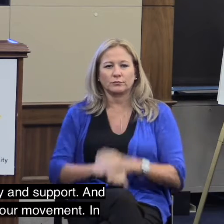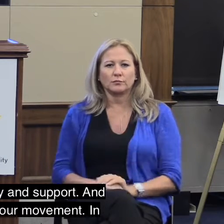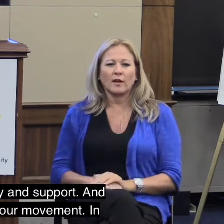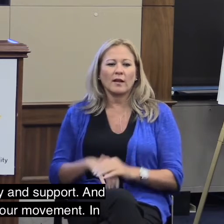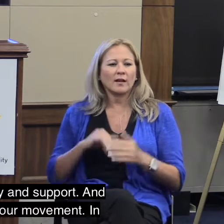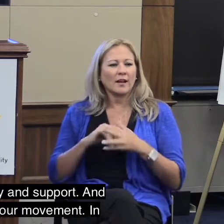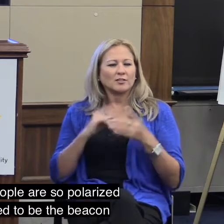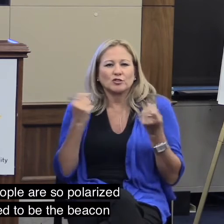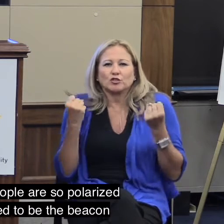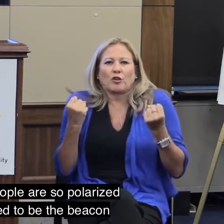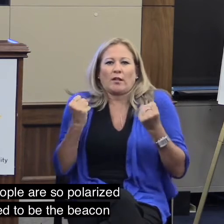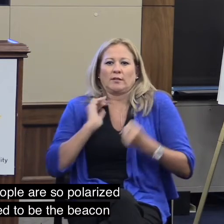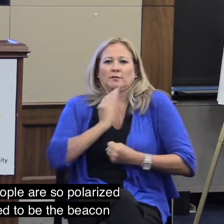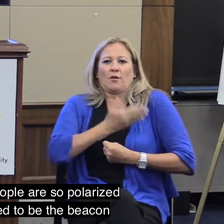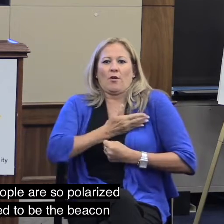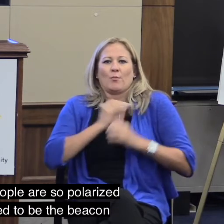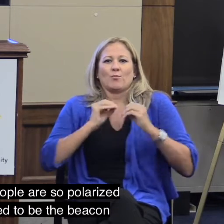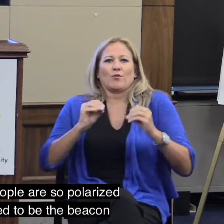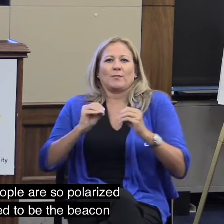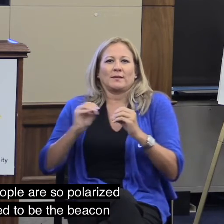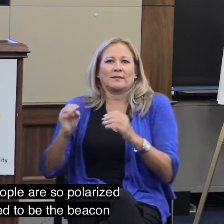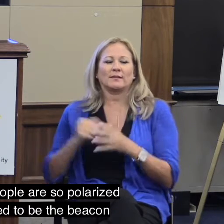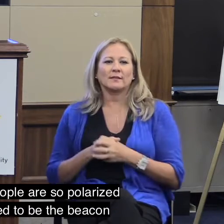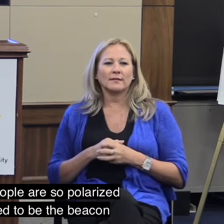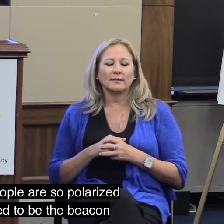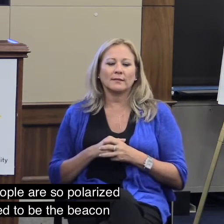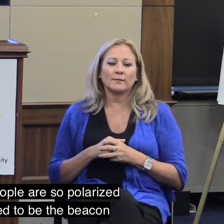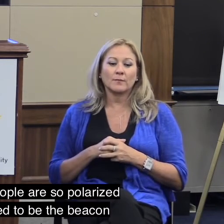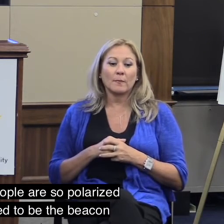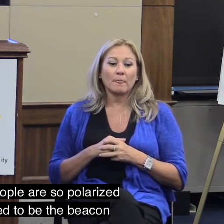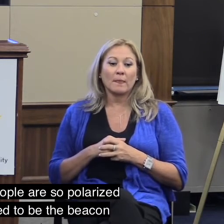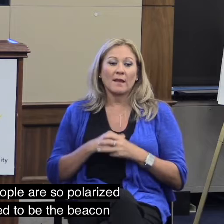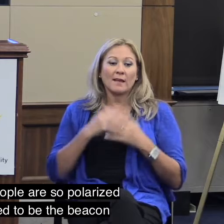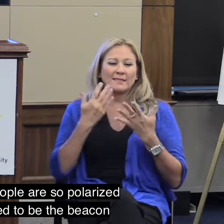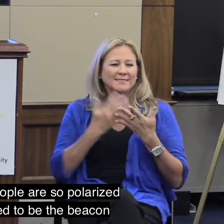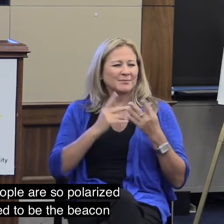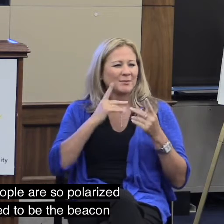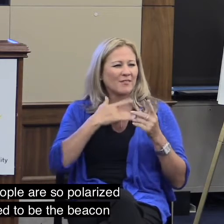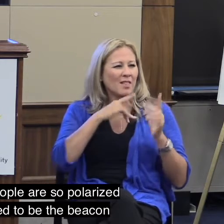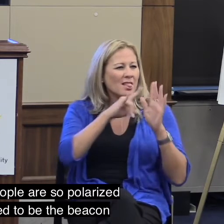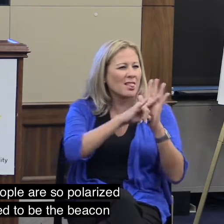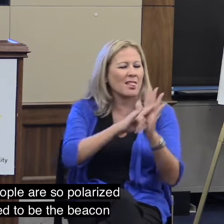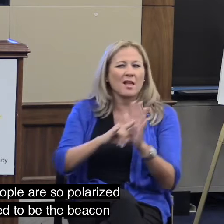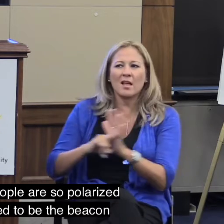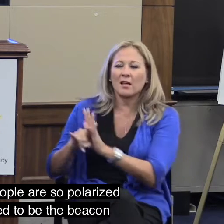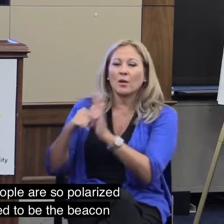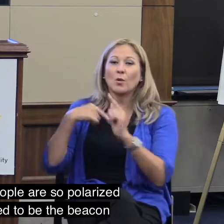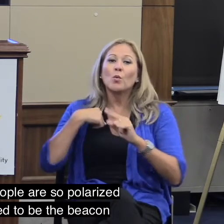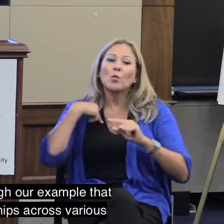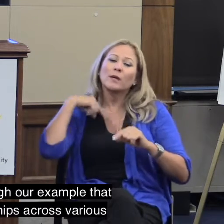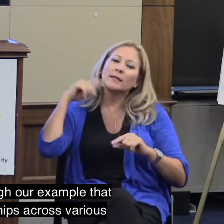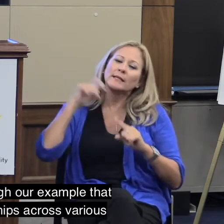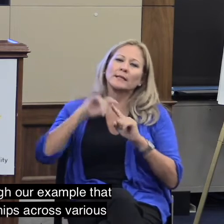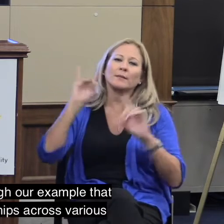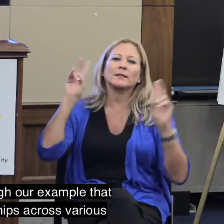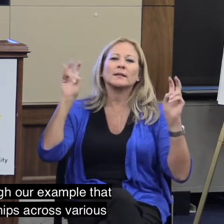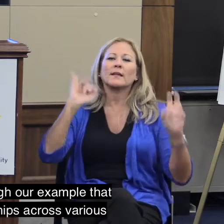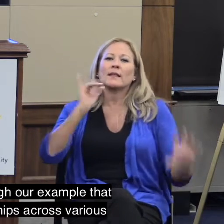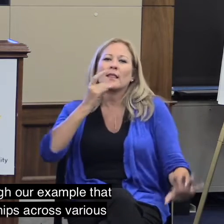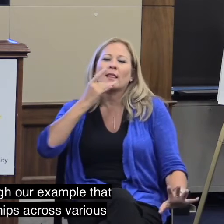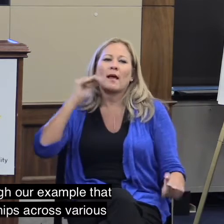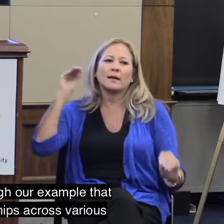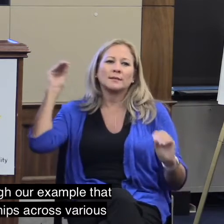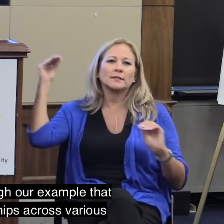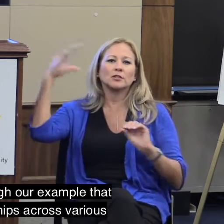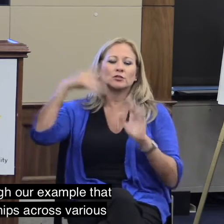our movement. In these difficult times when people are so polarized for various reasons, we need to be the beacon that shows the